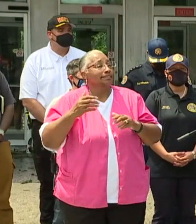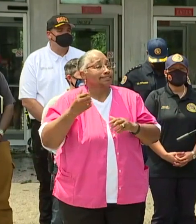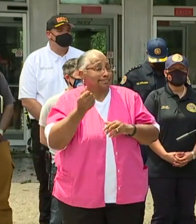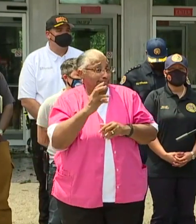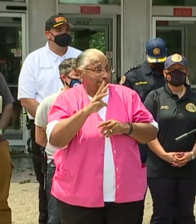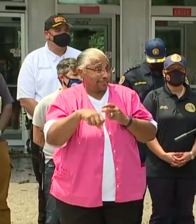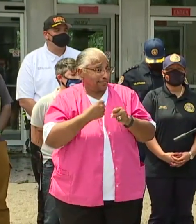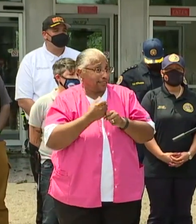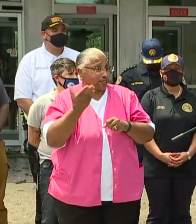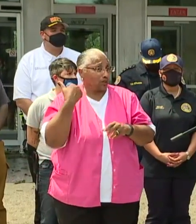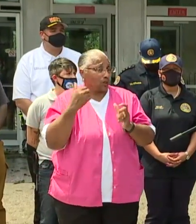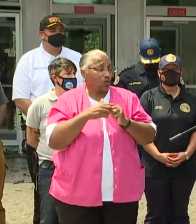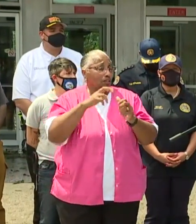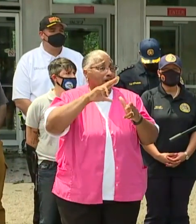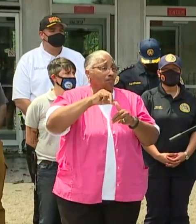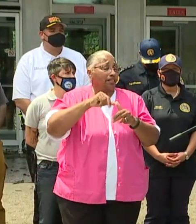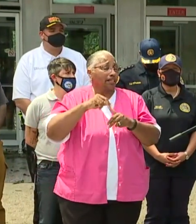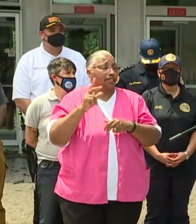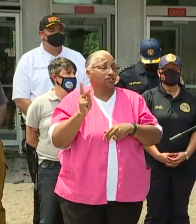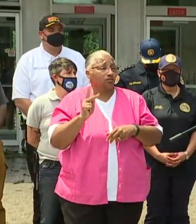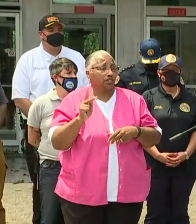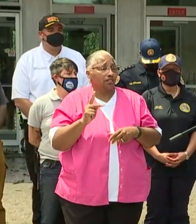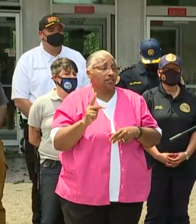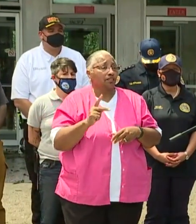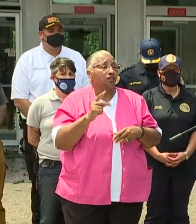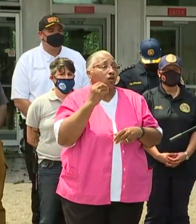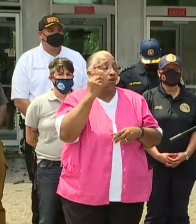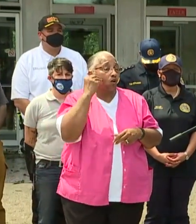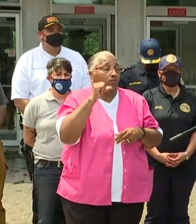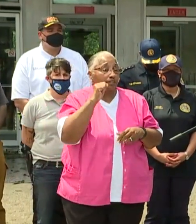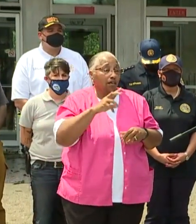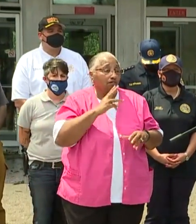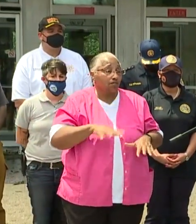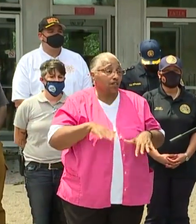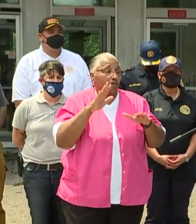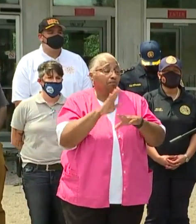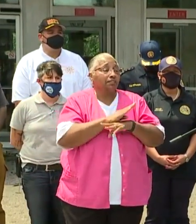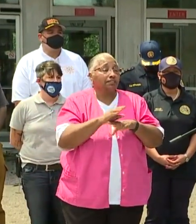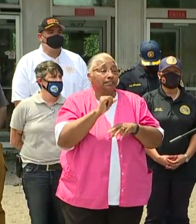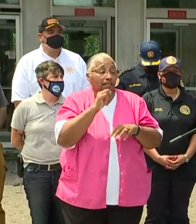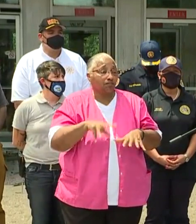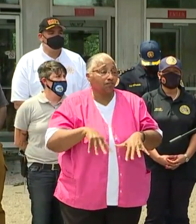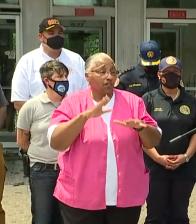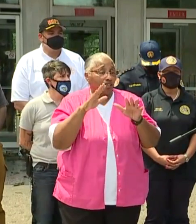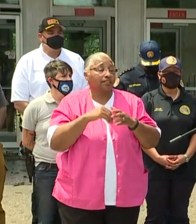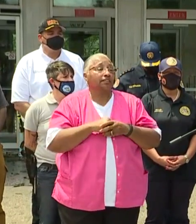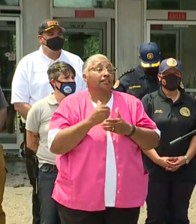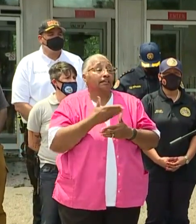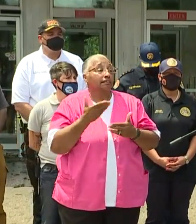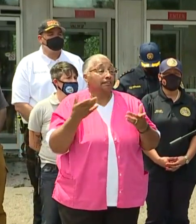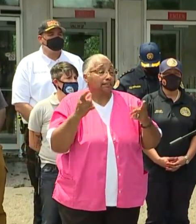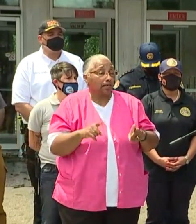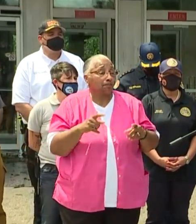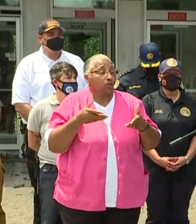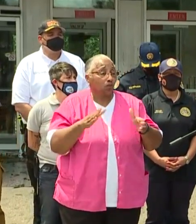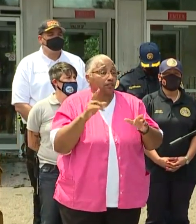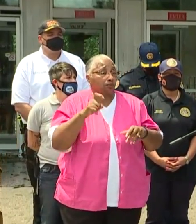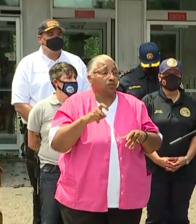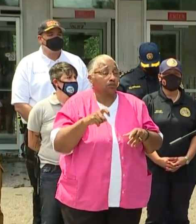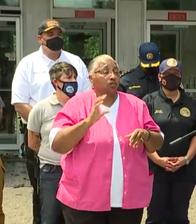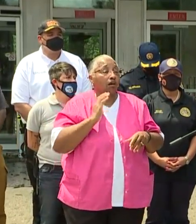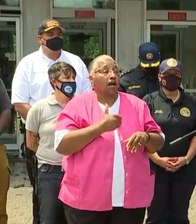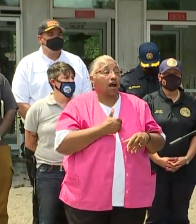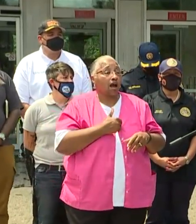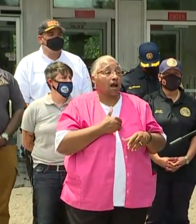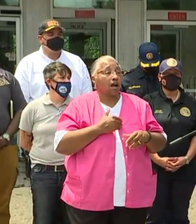ago. Largely, homes are not flooded, businesses are not flooded. The HISDR system did what it was supposed to do, and largely our joint